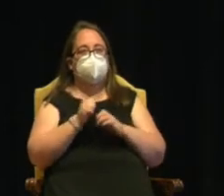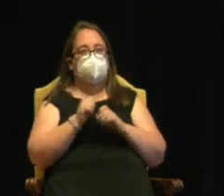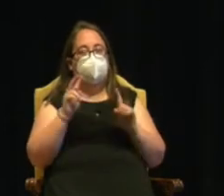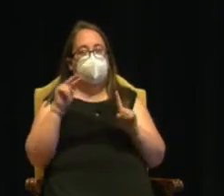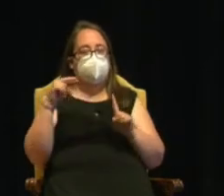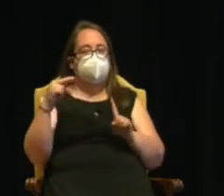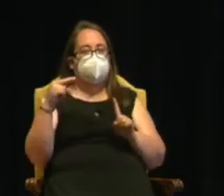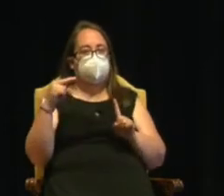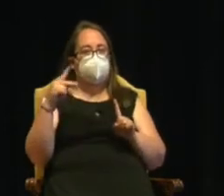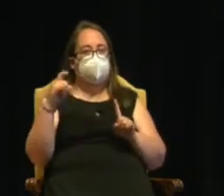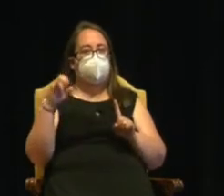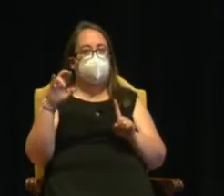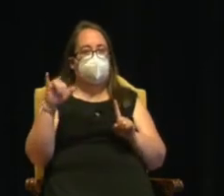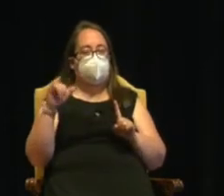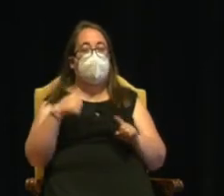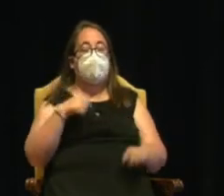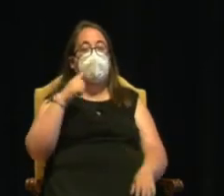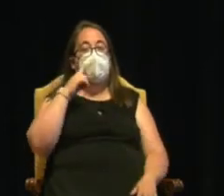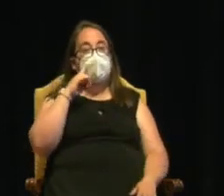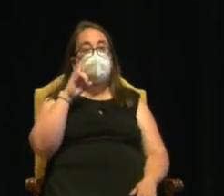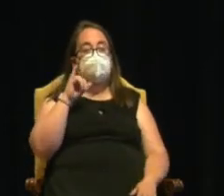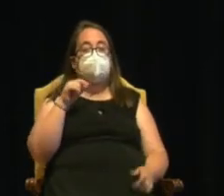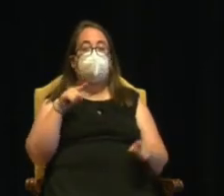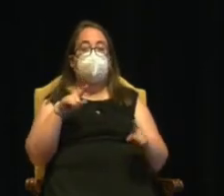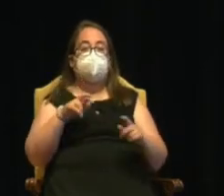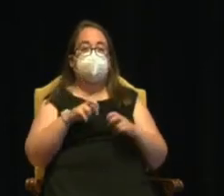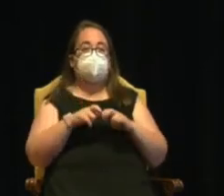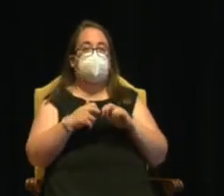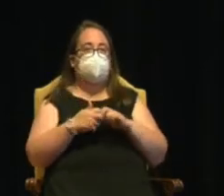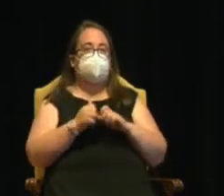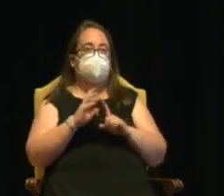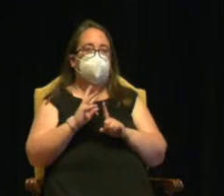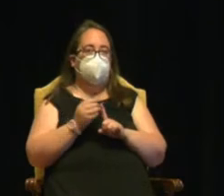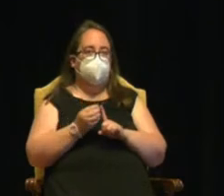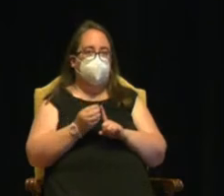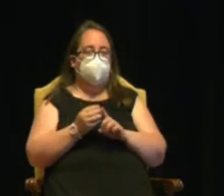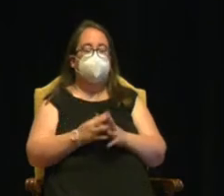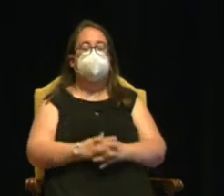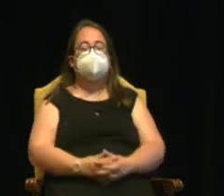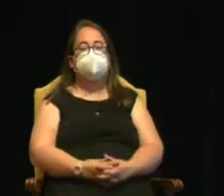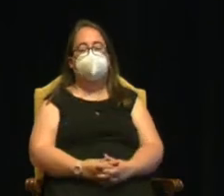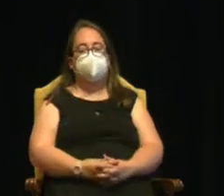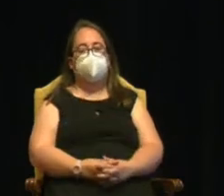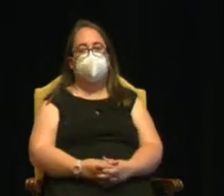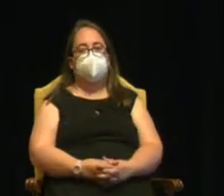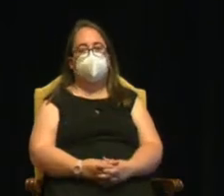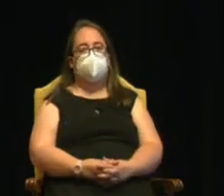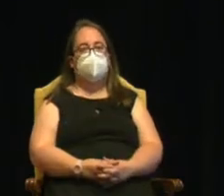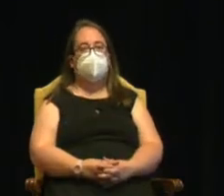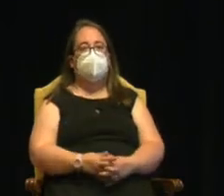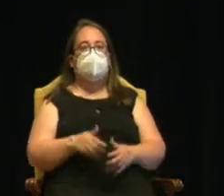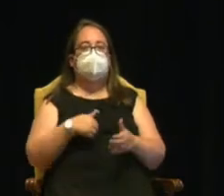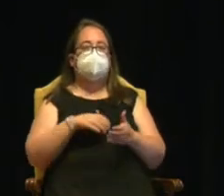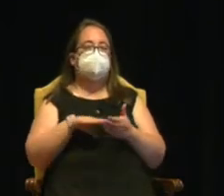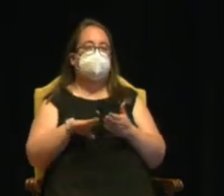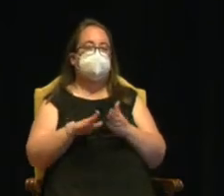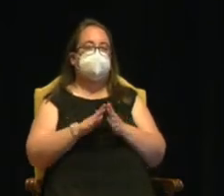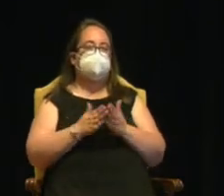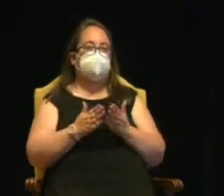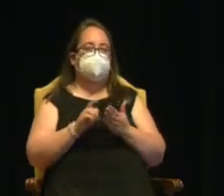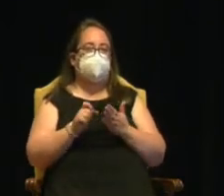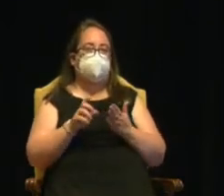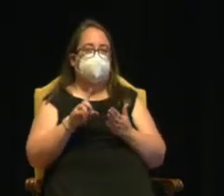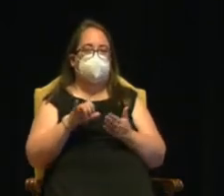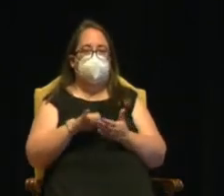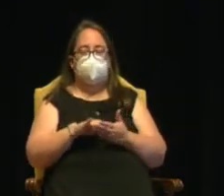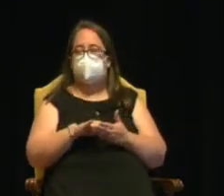patriarchy. So I feel that while this is a problem in our culture, I'm going to let novelists off the hook for this.